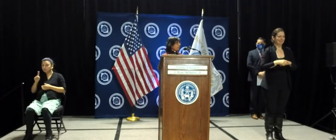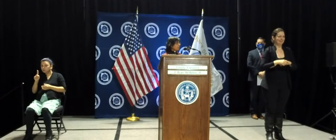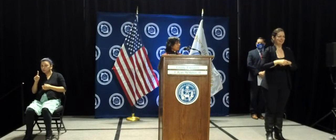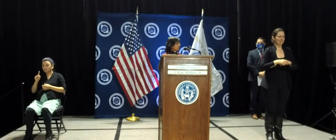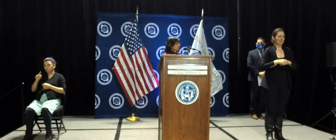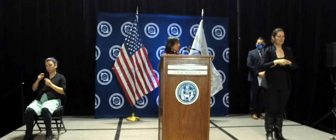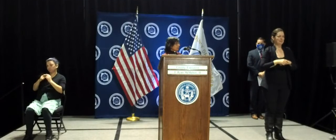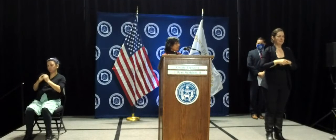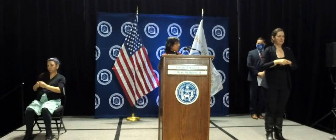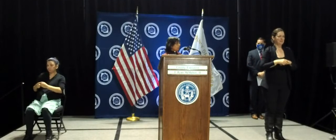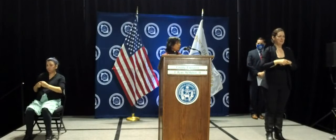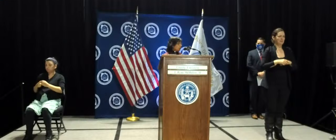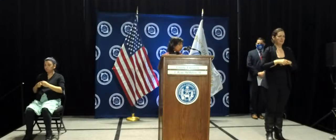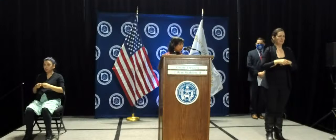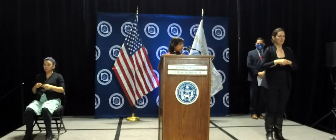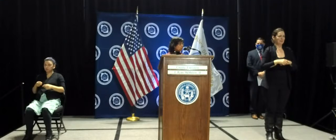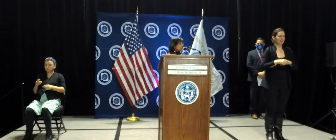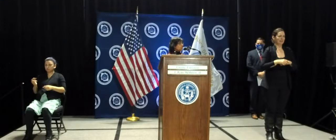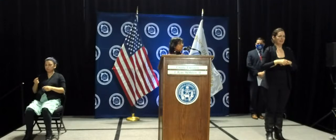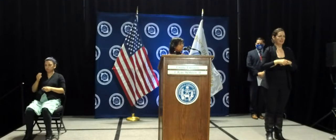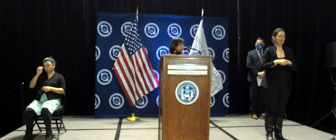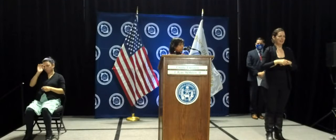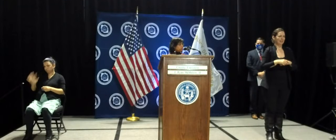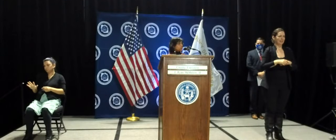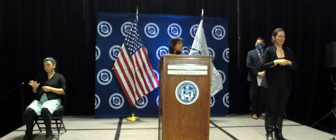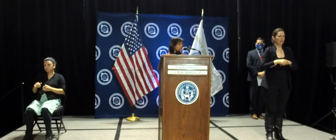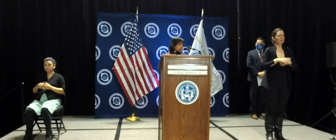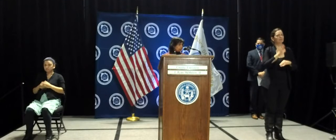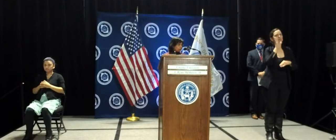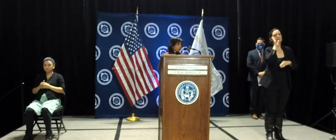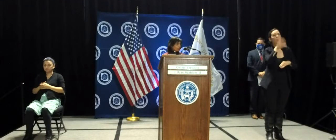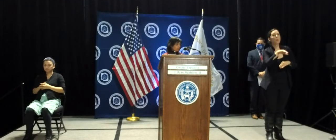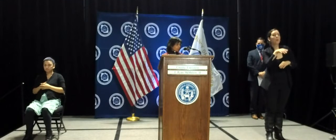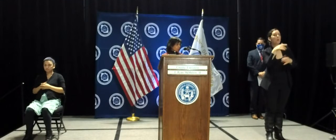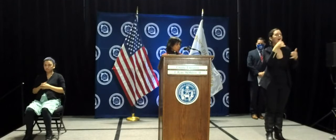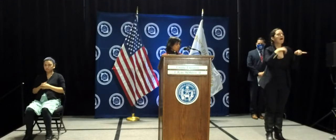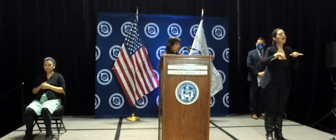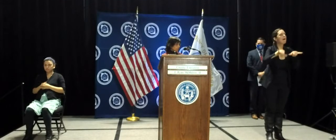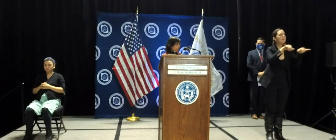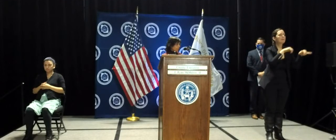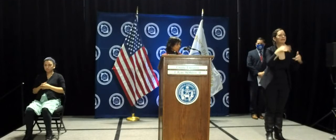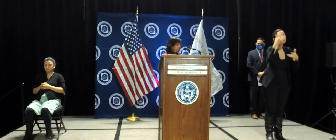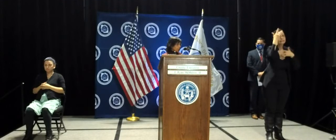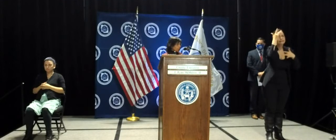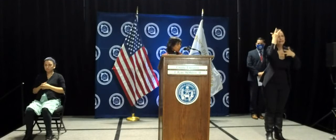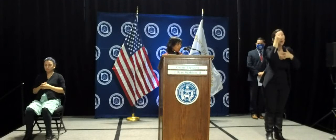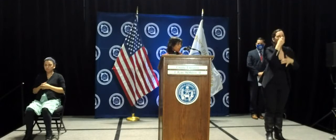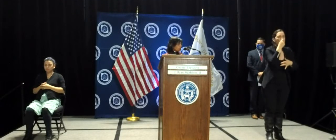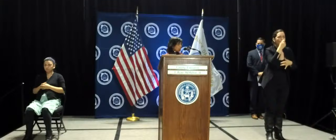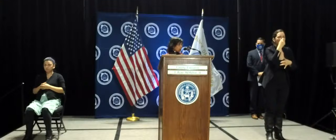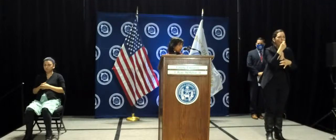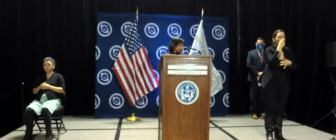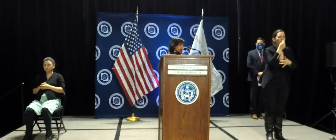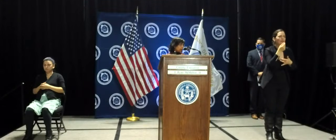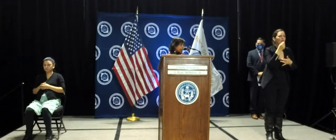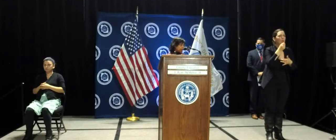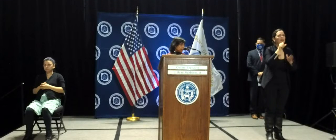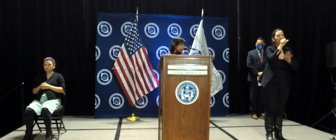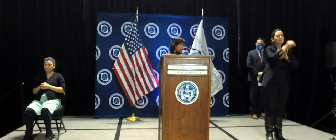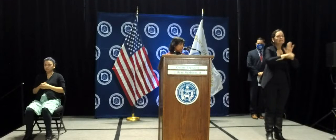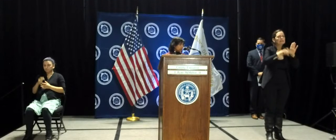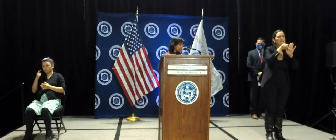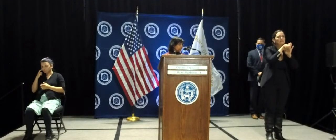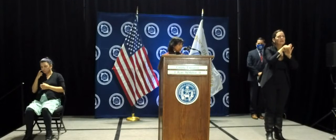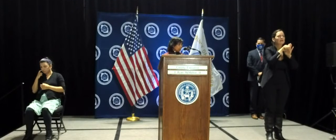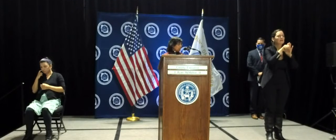is any common cold viruses, any seasonal viruses which circulate. We are not seeing that many of